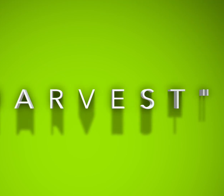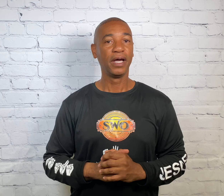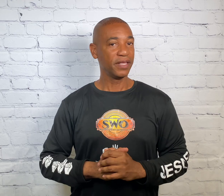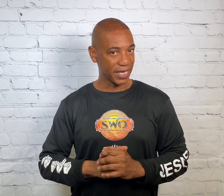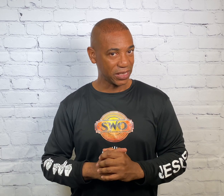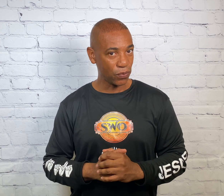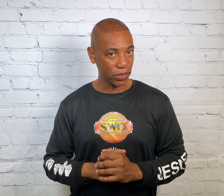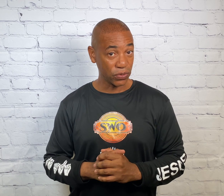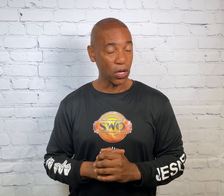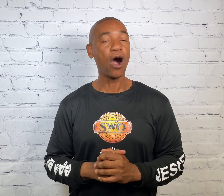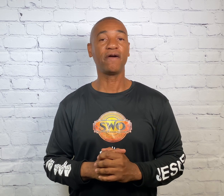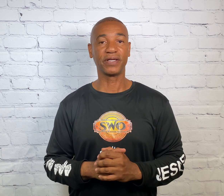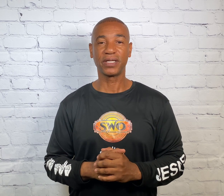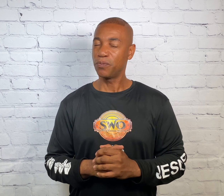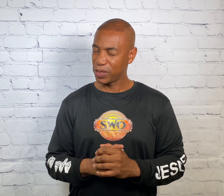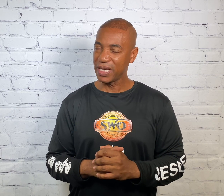The next sign we're going to do is harvest. Pretty easy